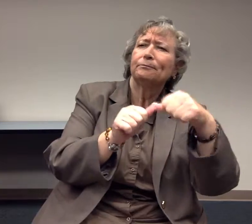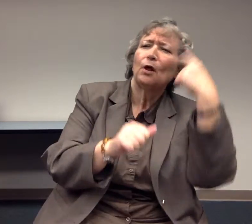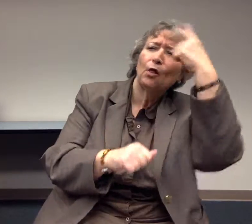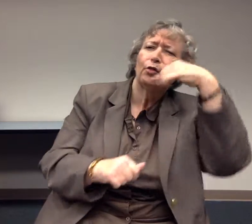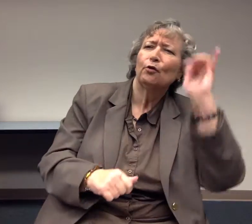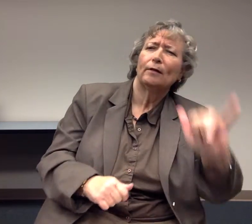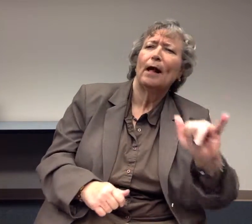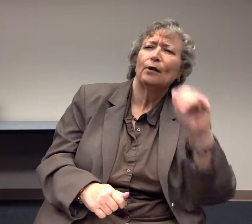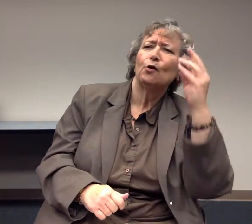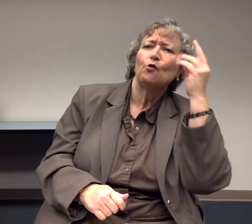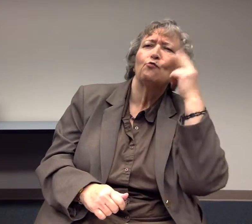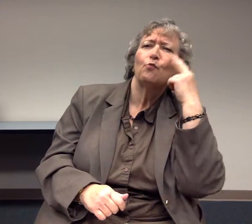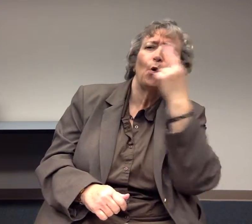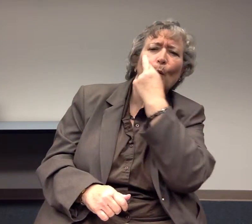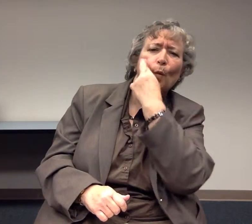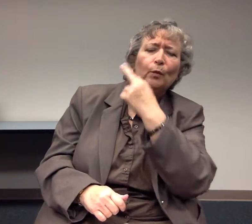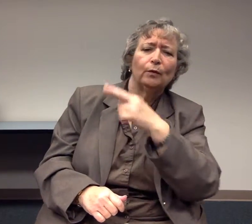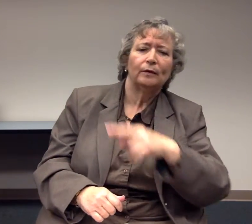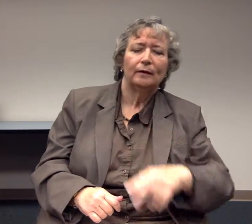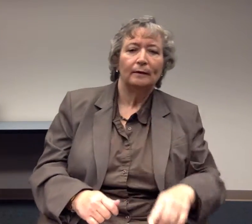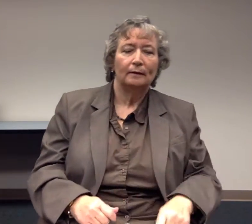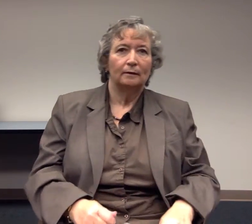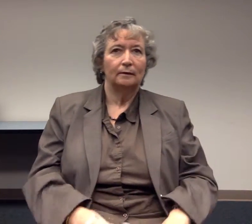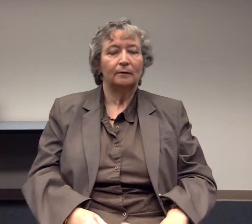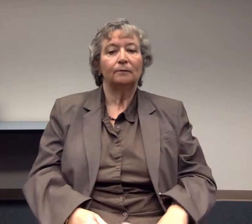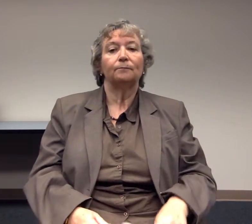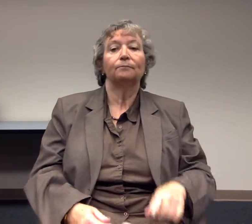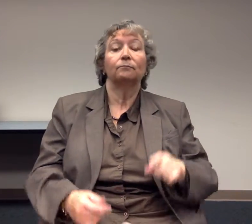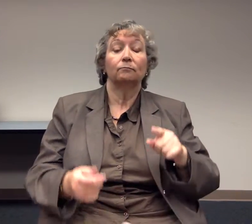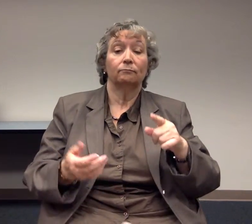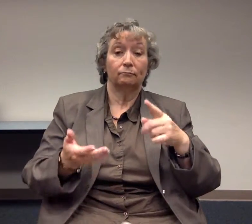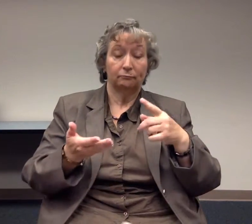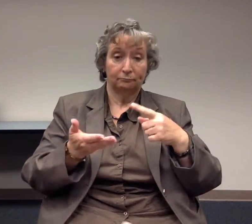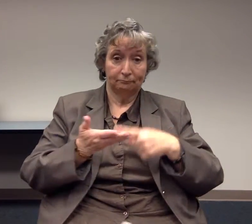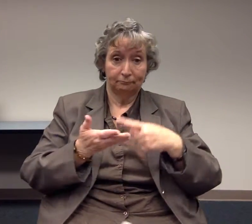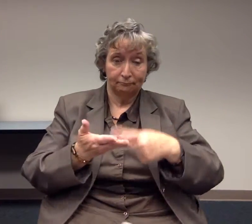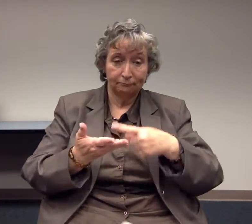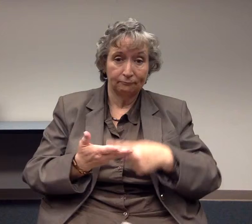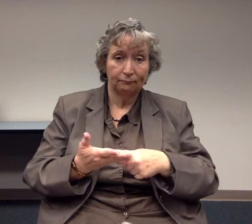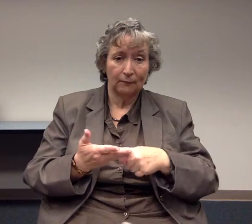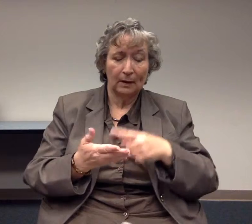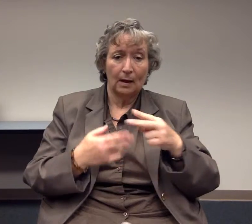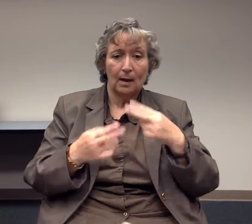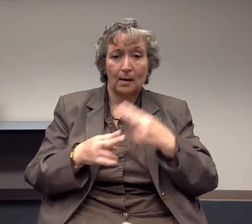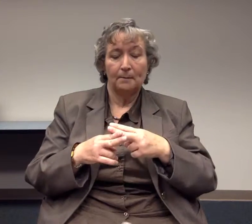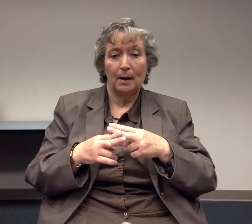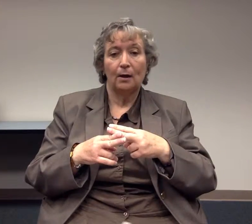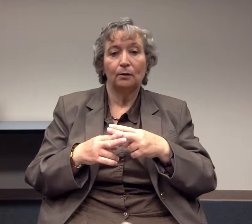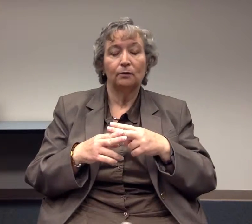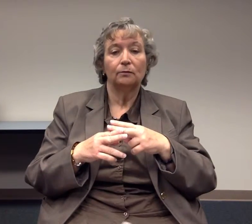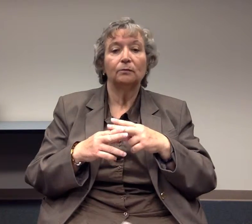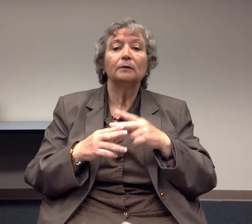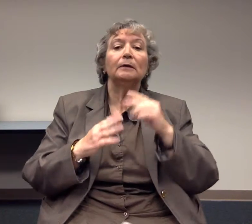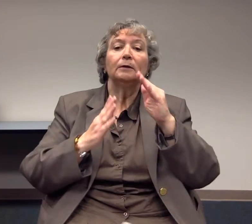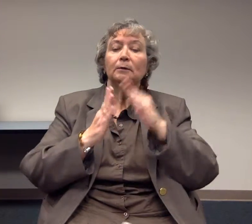American painter who was probably the most famous woman painter in the world. Drum